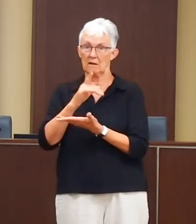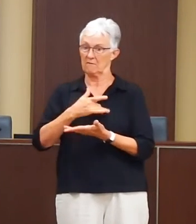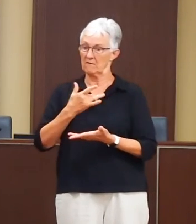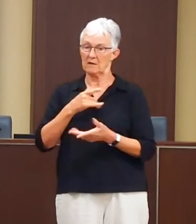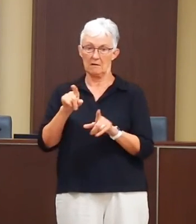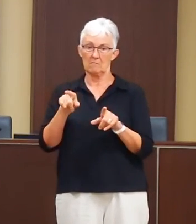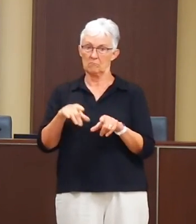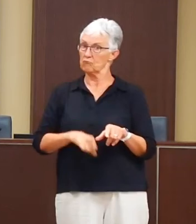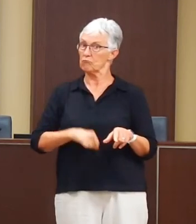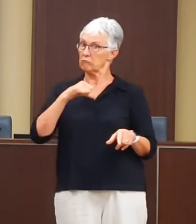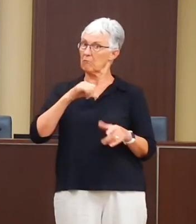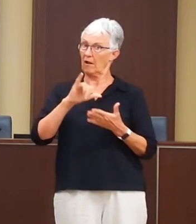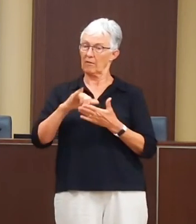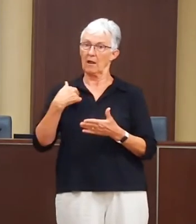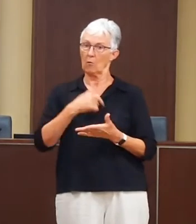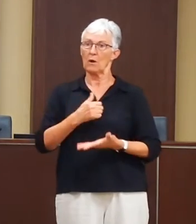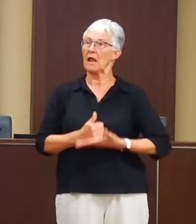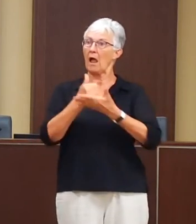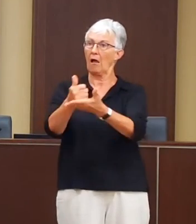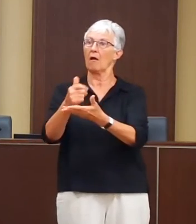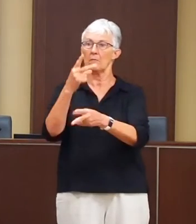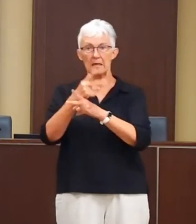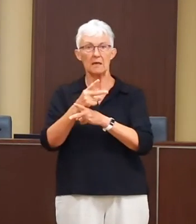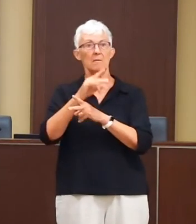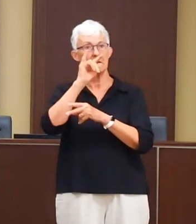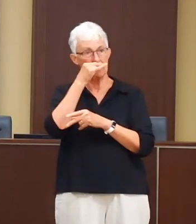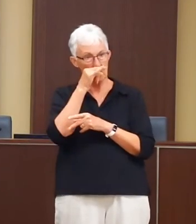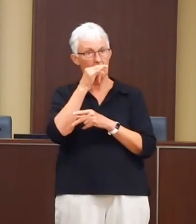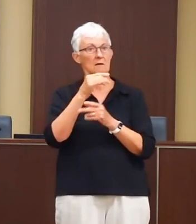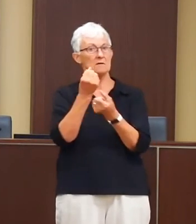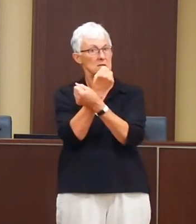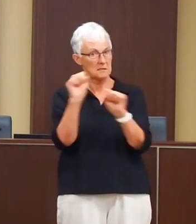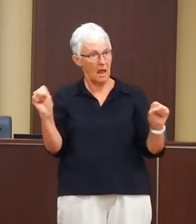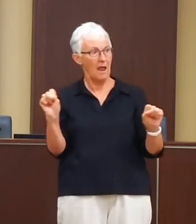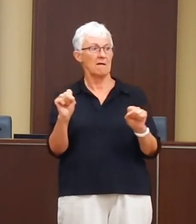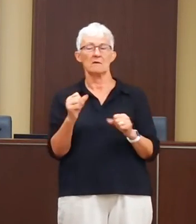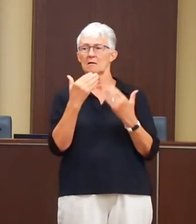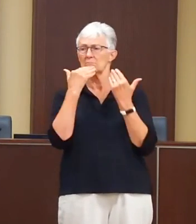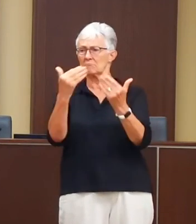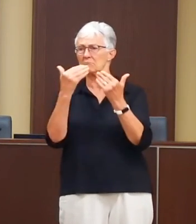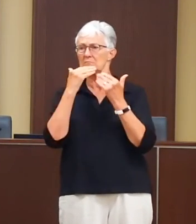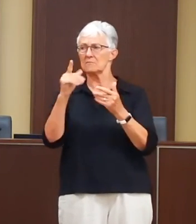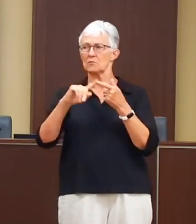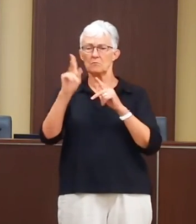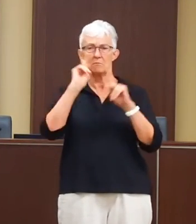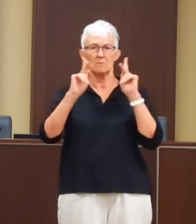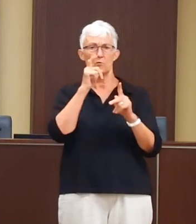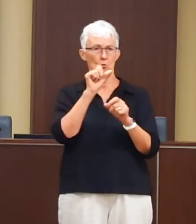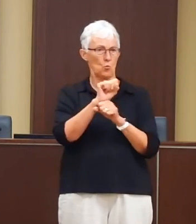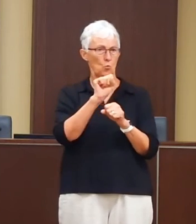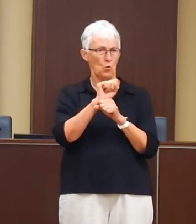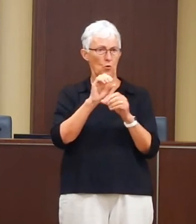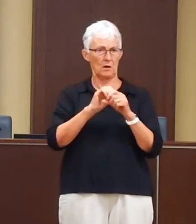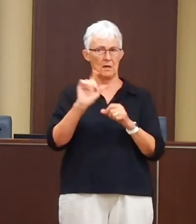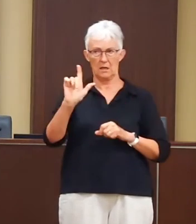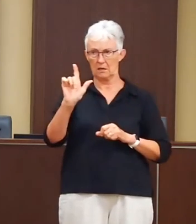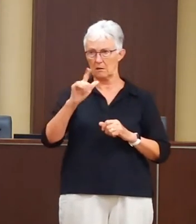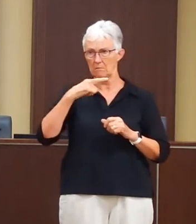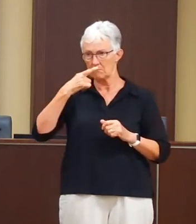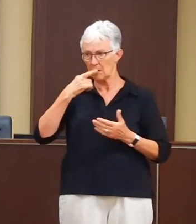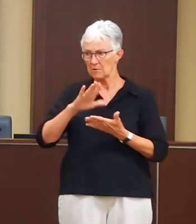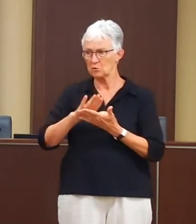very proud of virtually everybody that was involved with Lincoln Public Schools and the greater Lincoln community. And